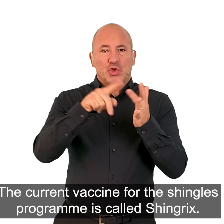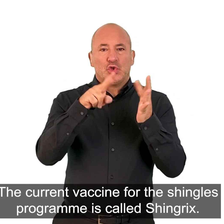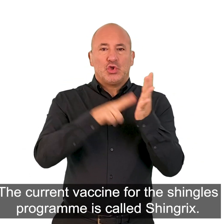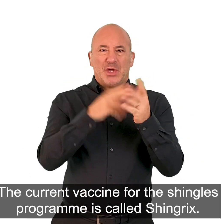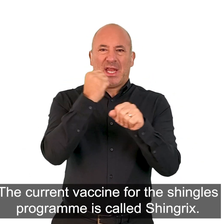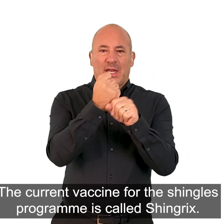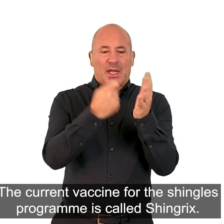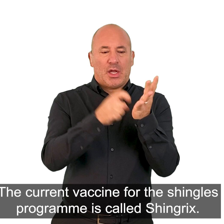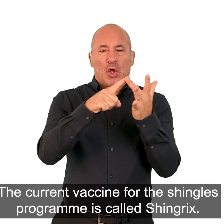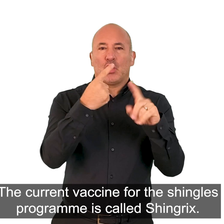called Shingrix.